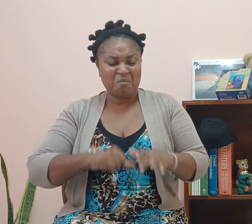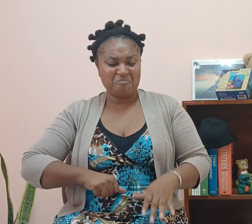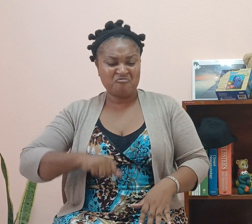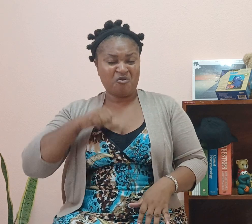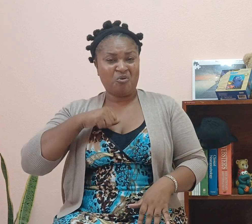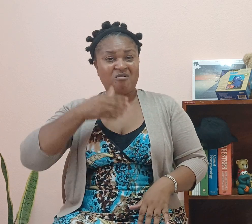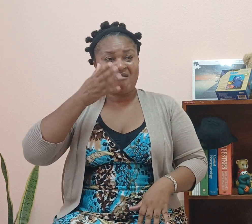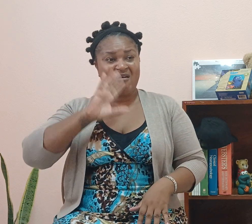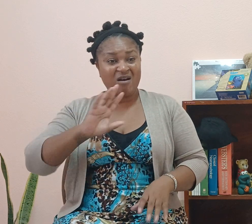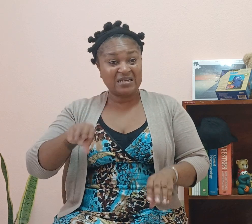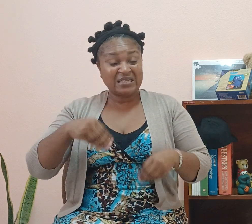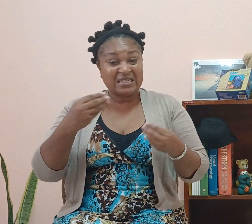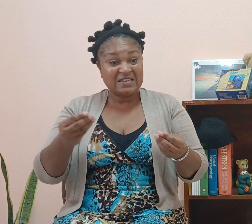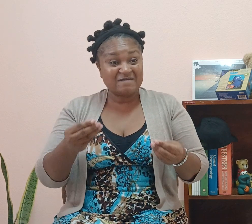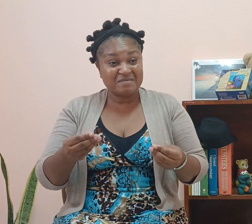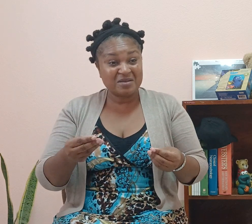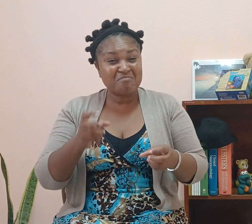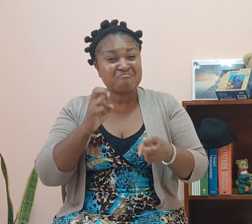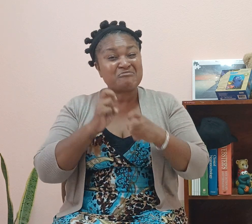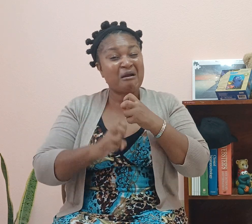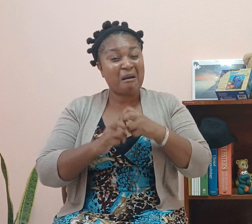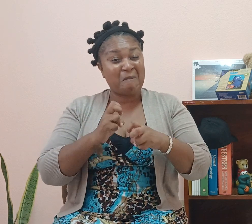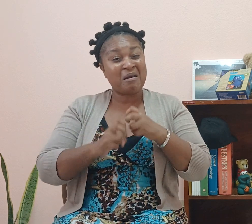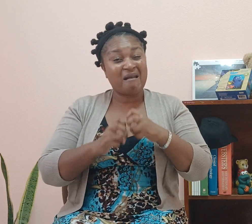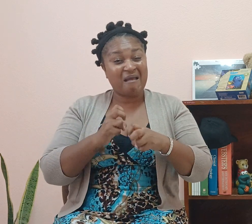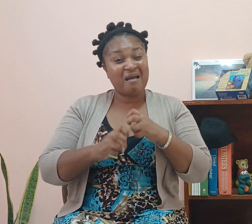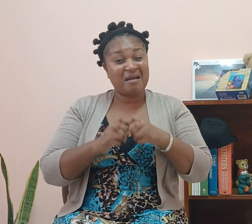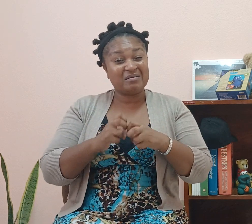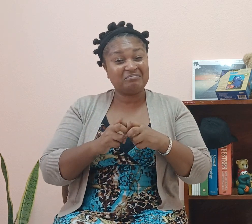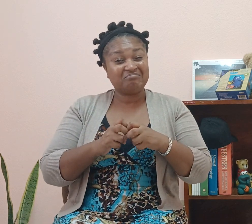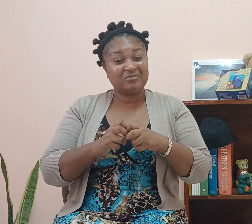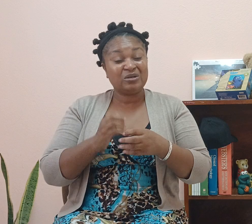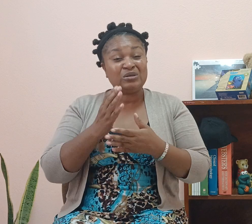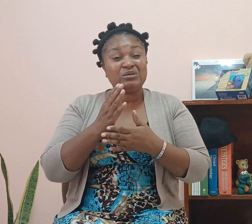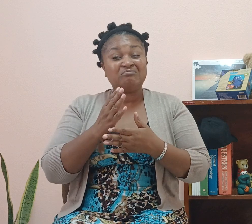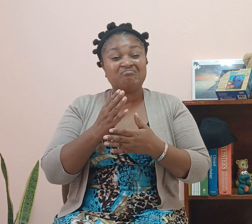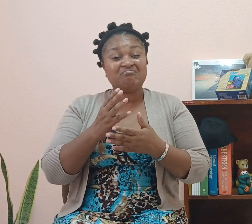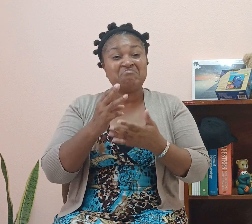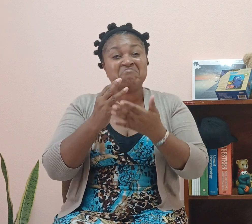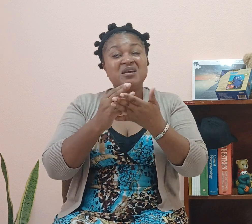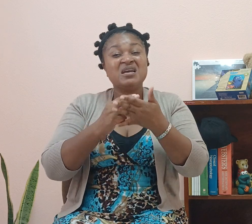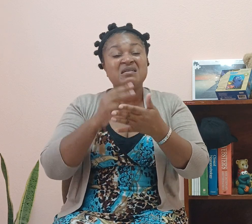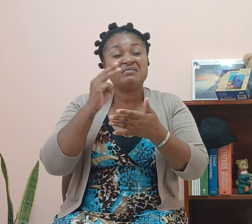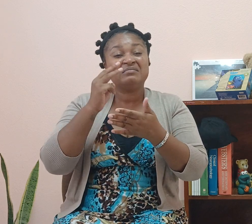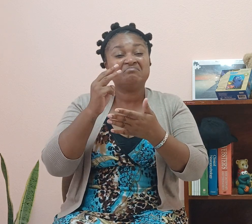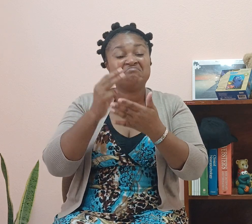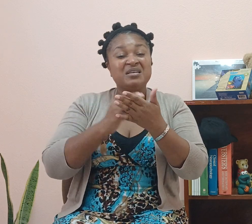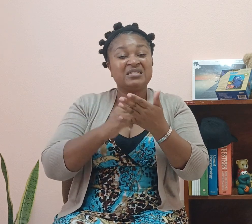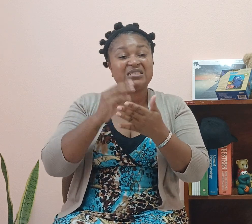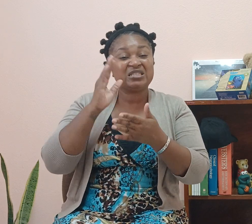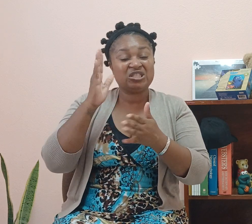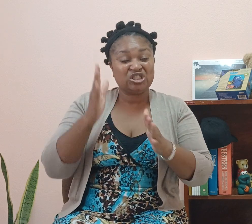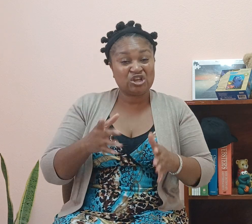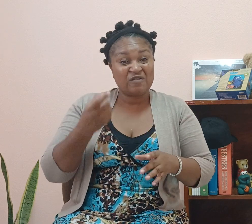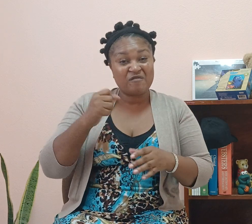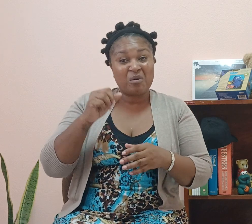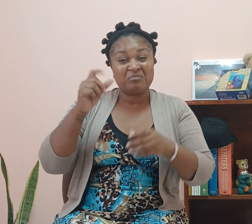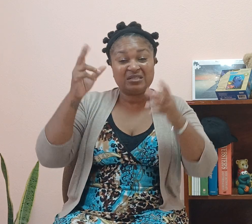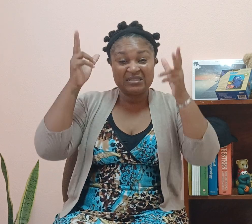a messenger from Satan to torment me and keep me from becoming proud.